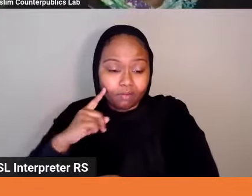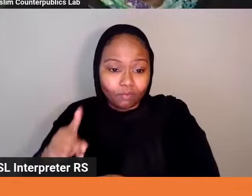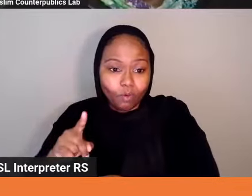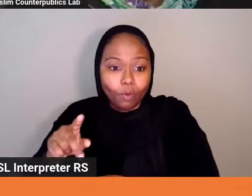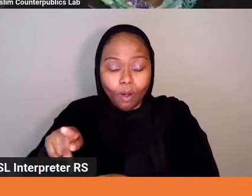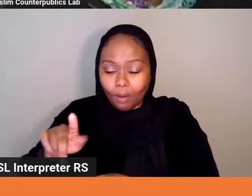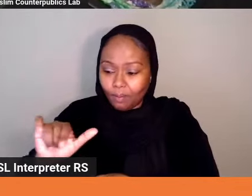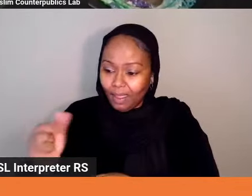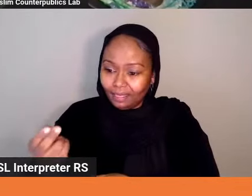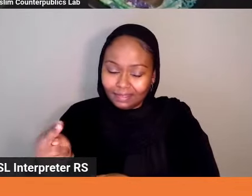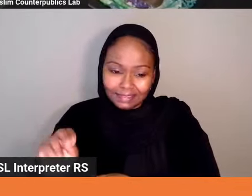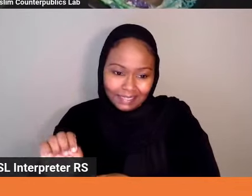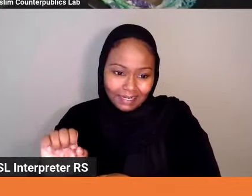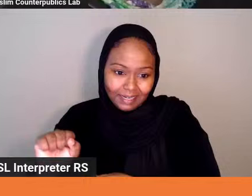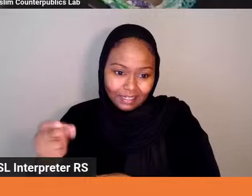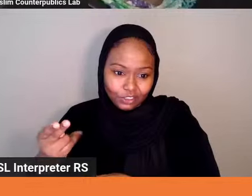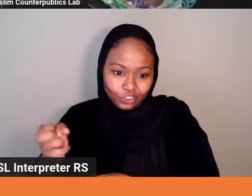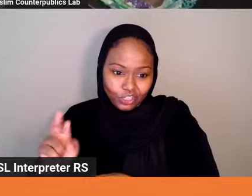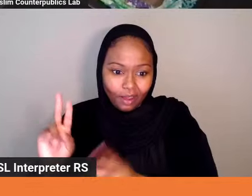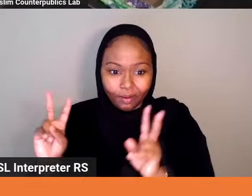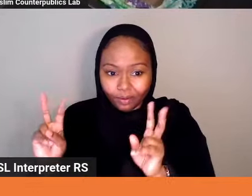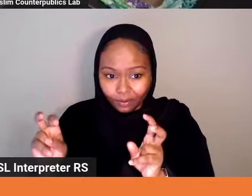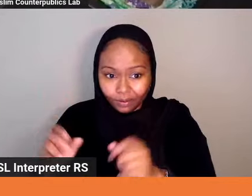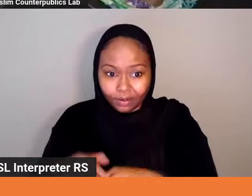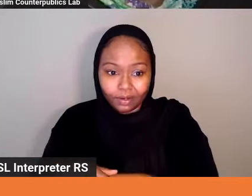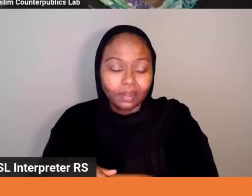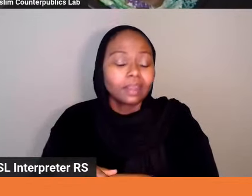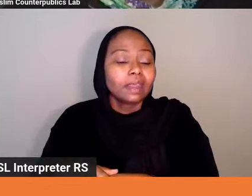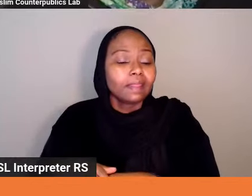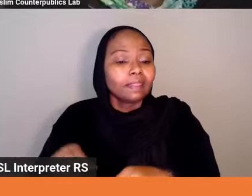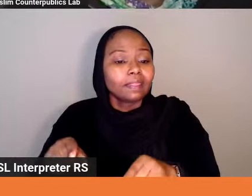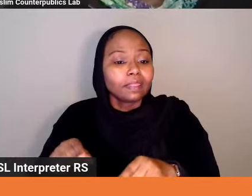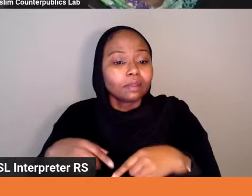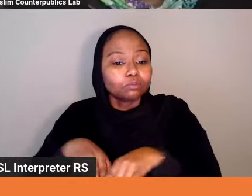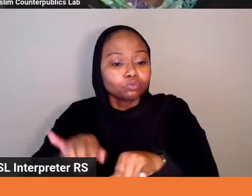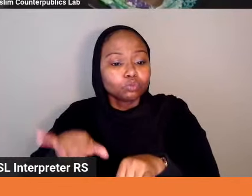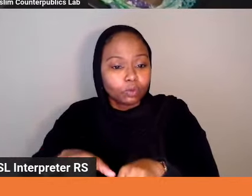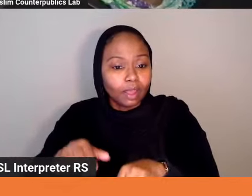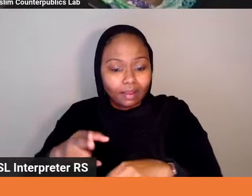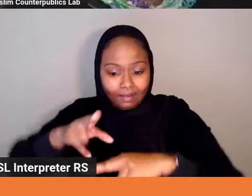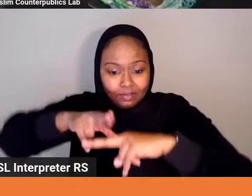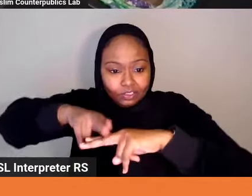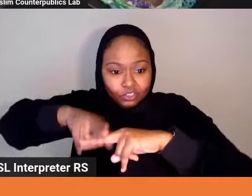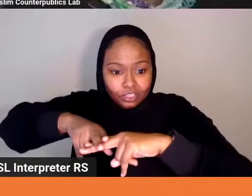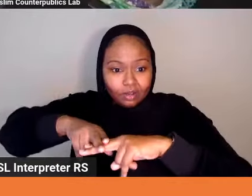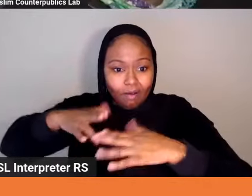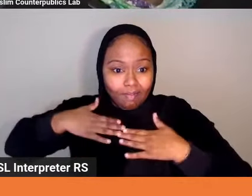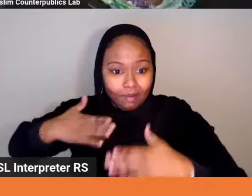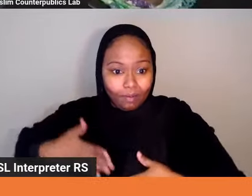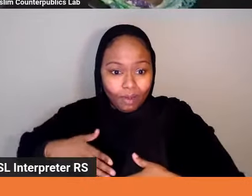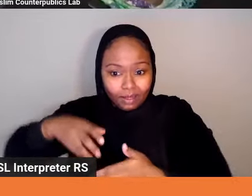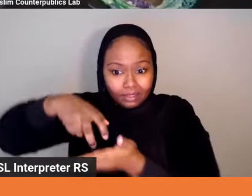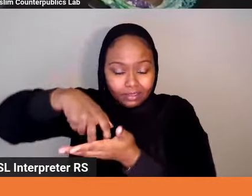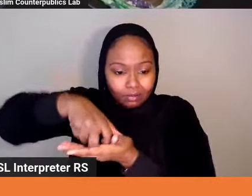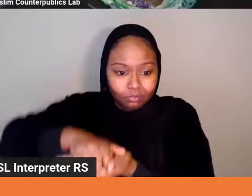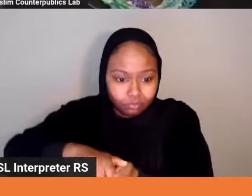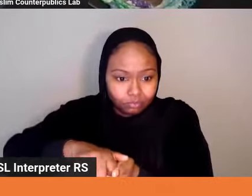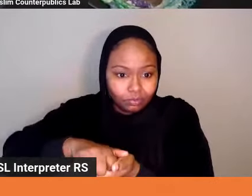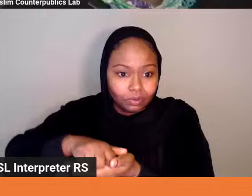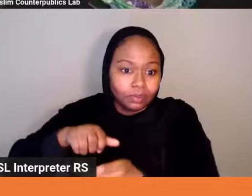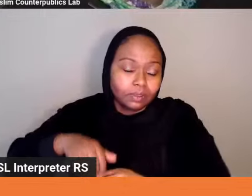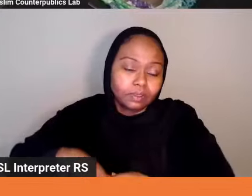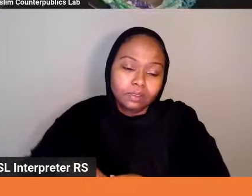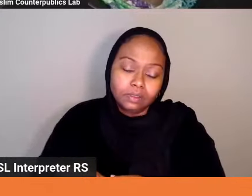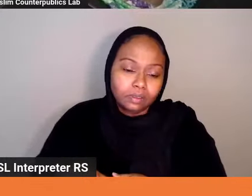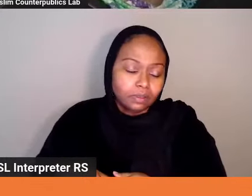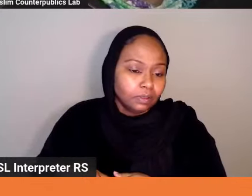Palestinian chair, a stress position where detainees are made to crouch their bodies on the chair with their weight centered on their thighs.